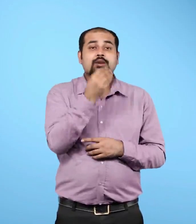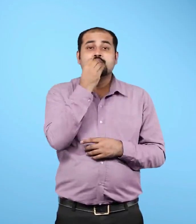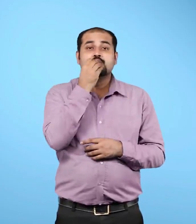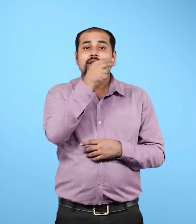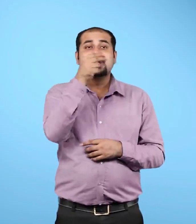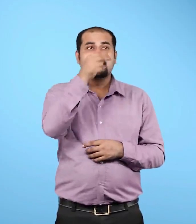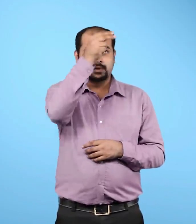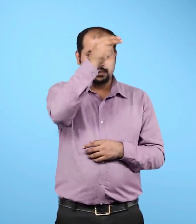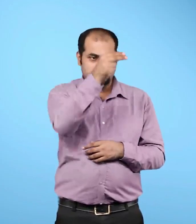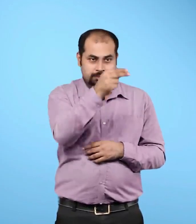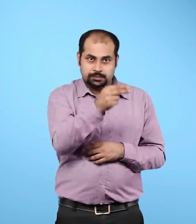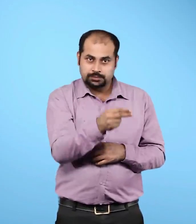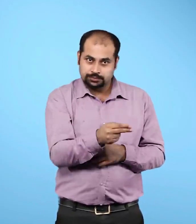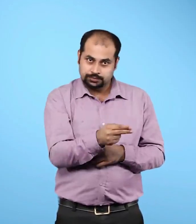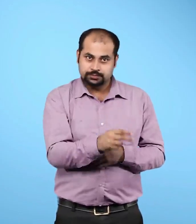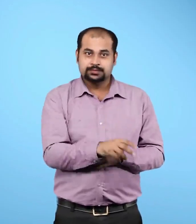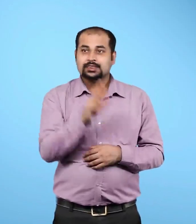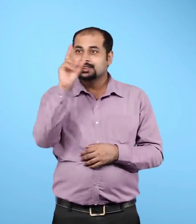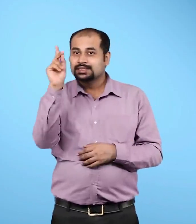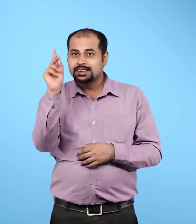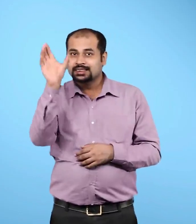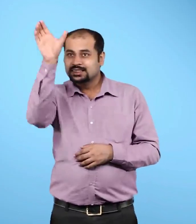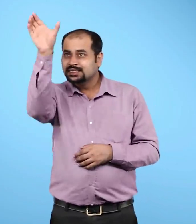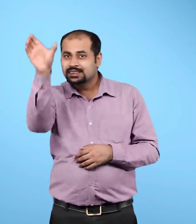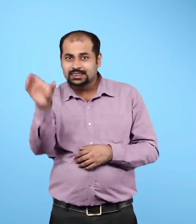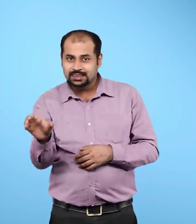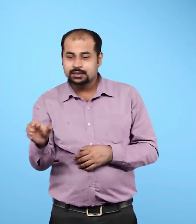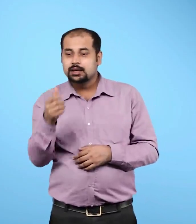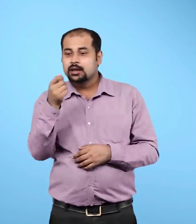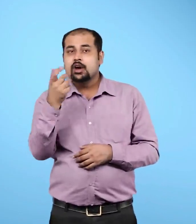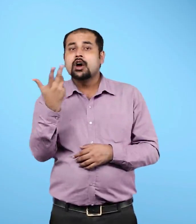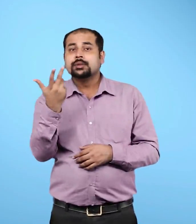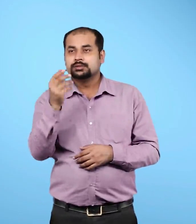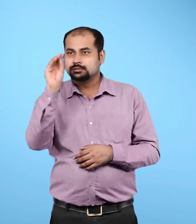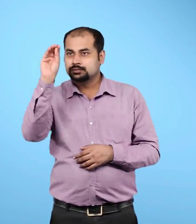and also has space for writing total amount.